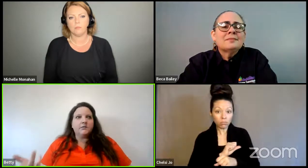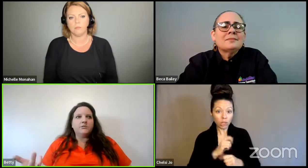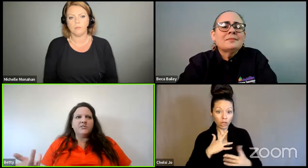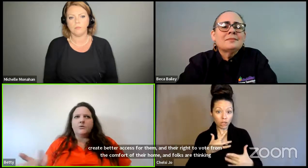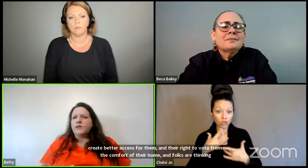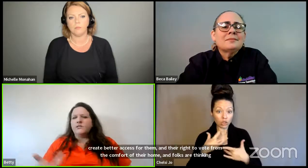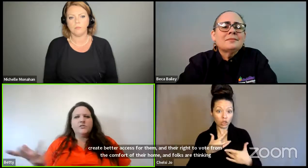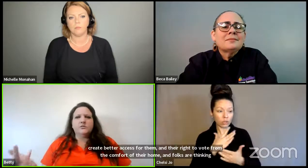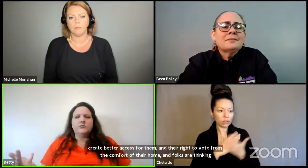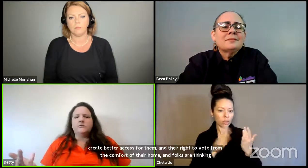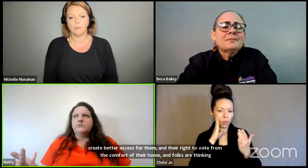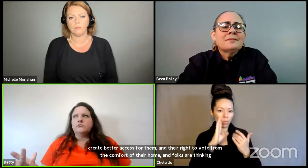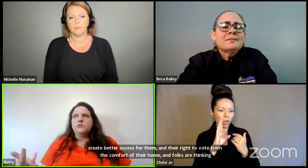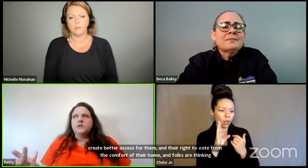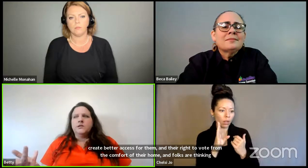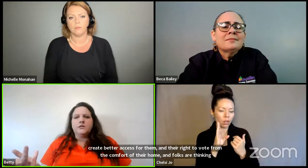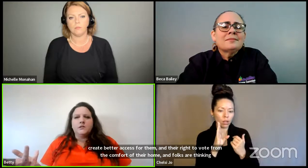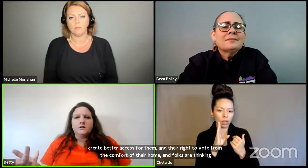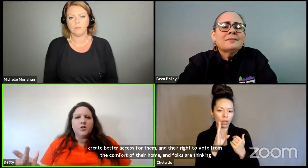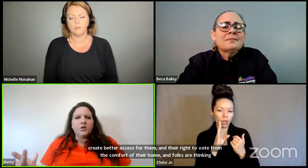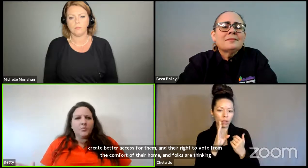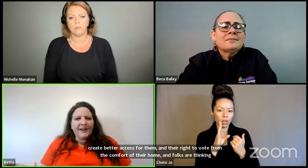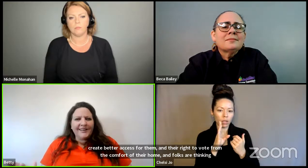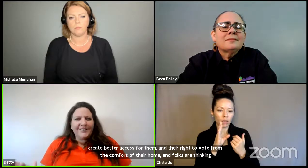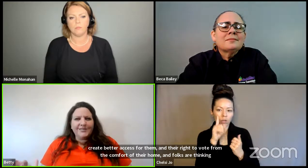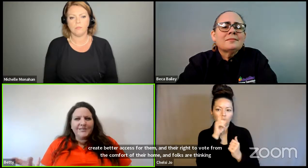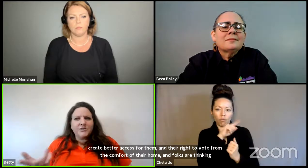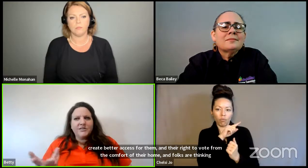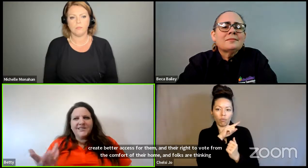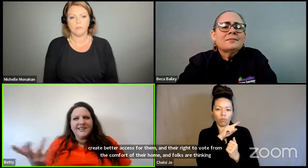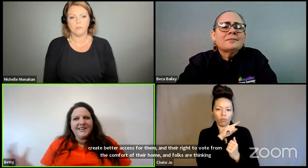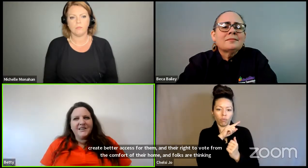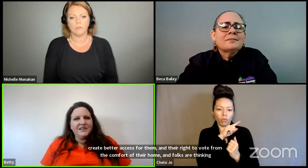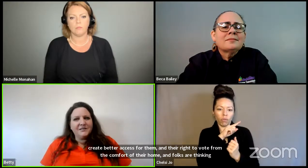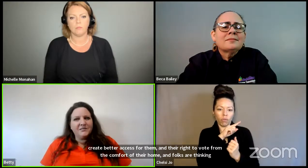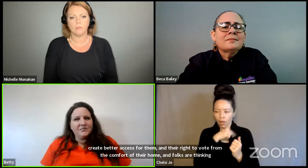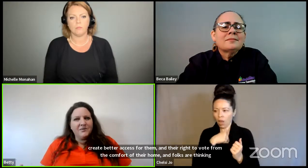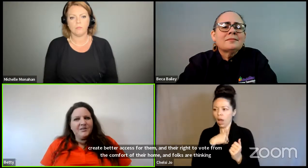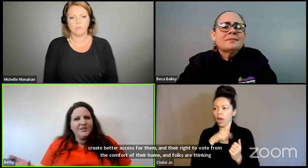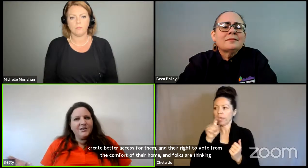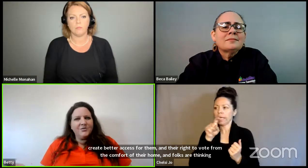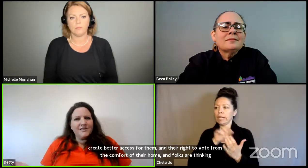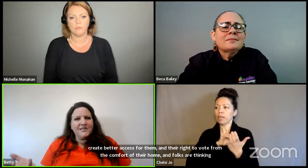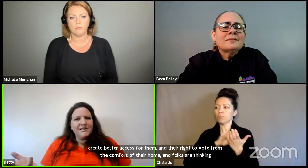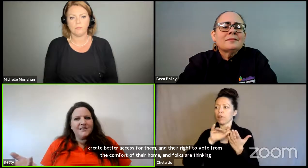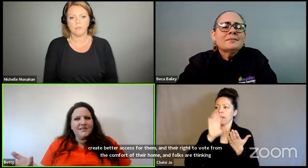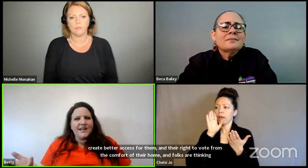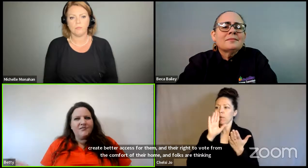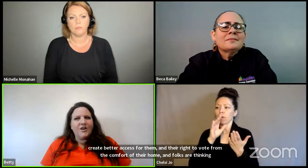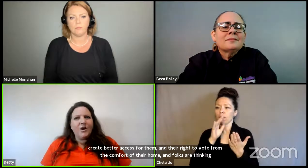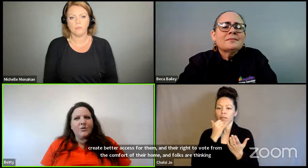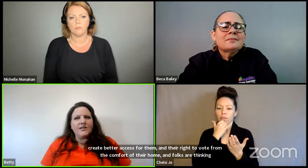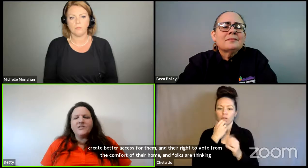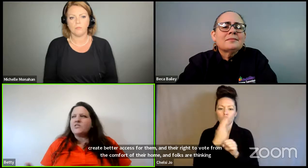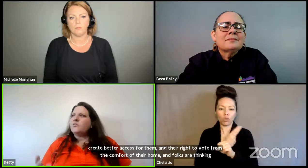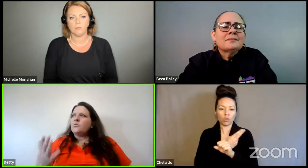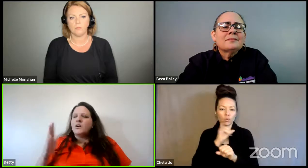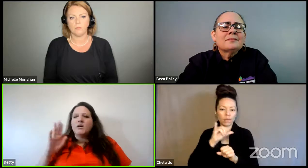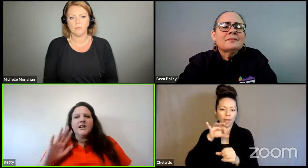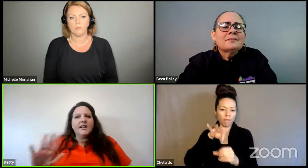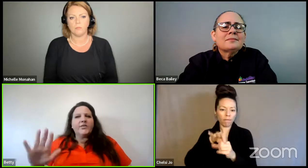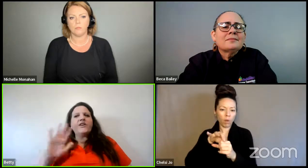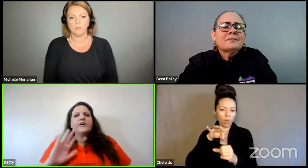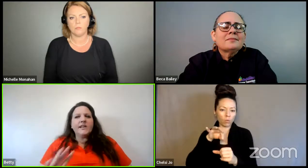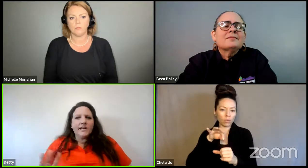concerns that someone's going to learn braille so then they could misuse that vote. And